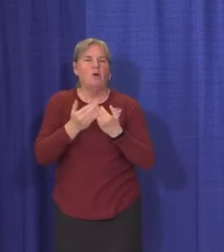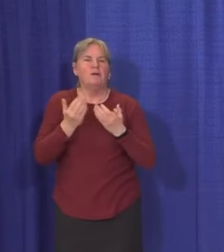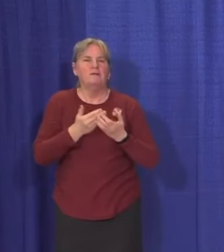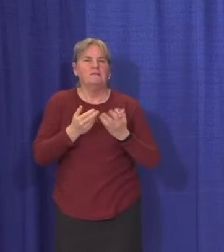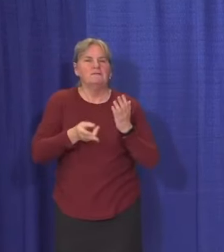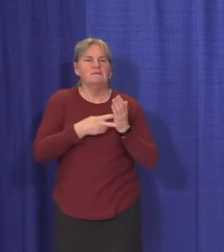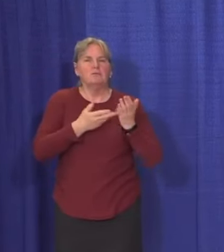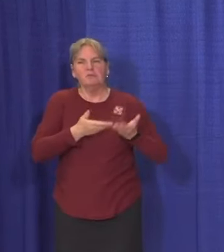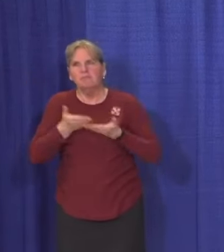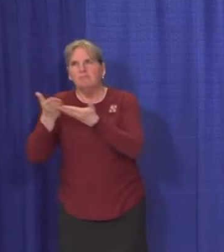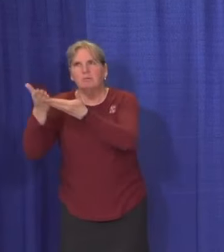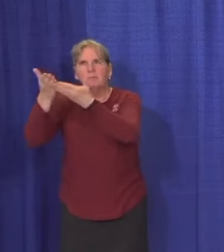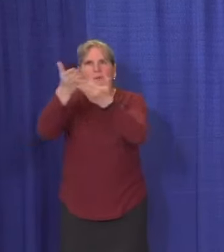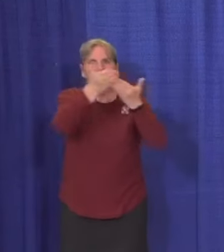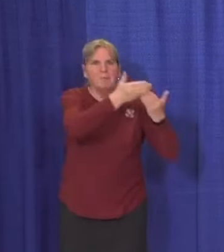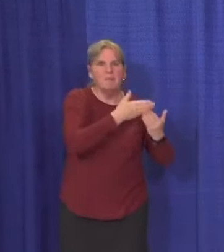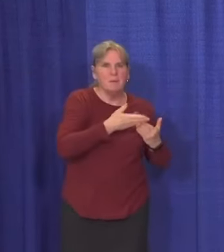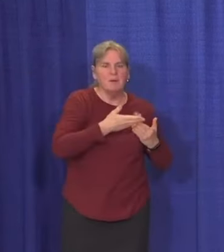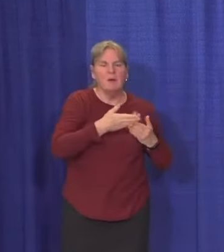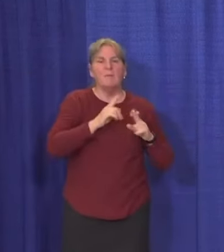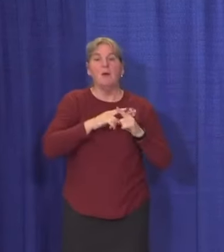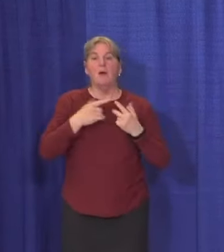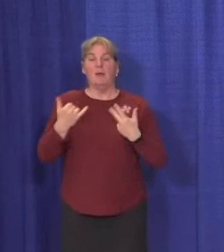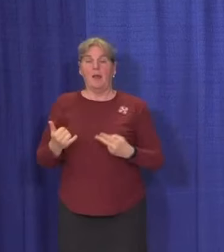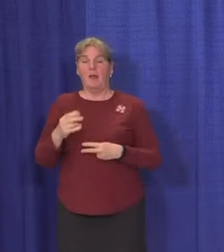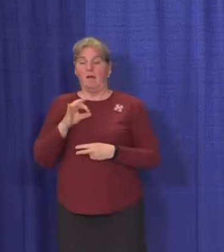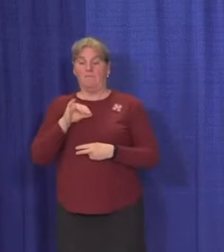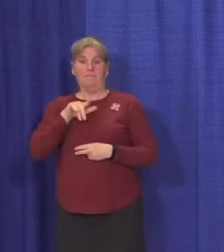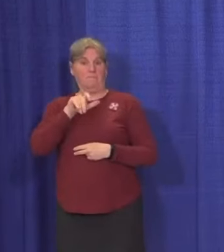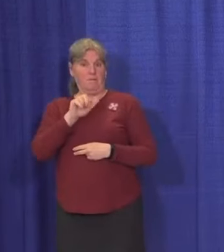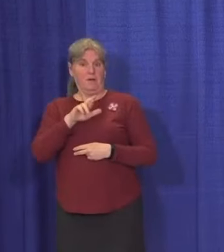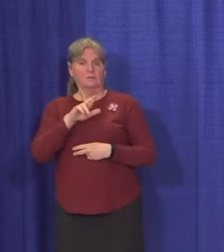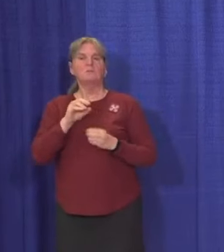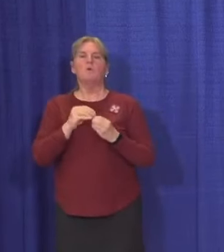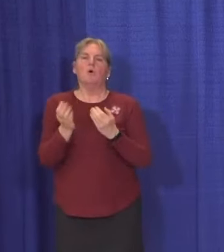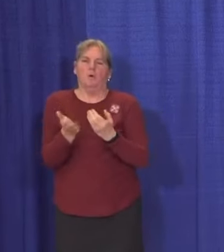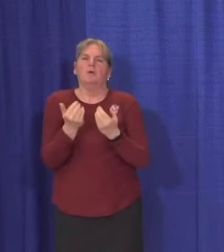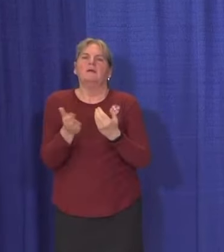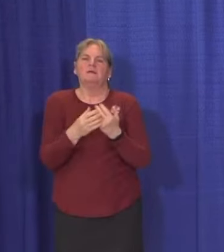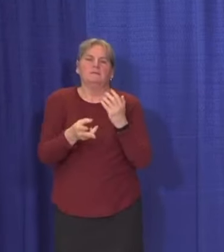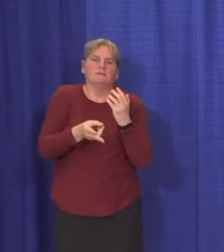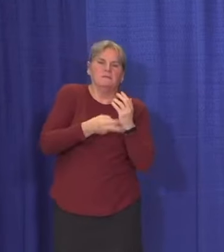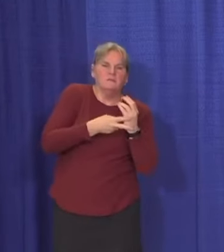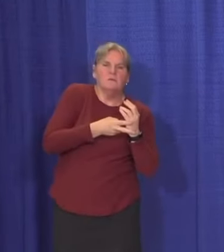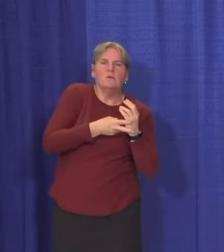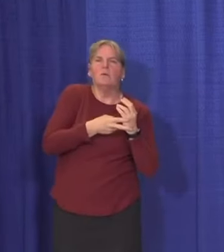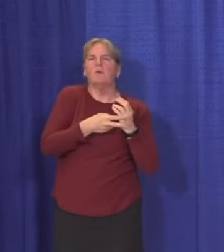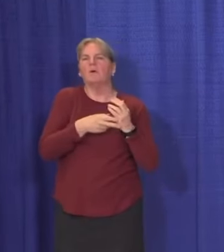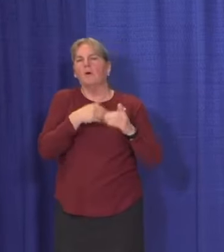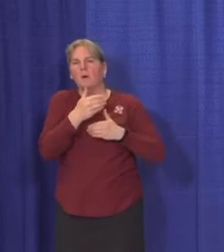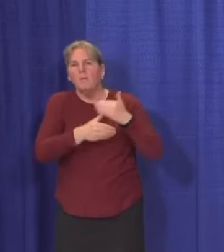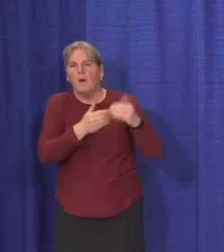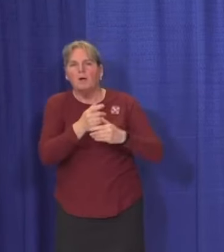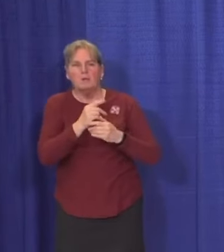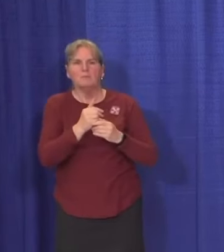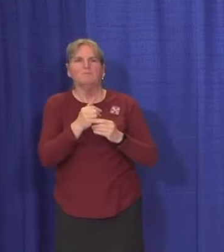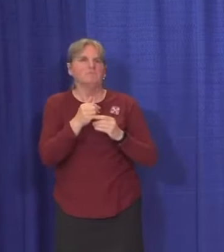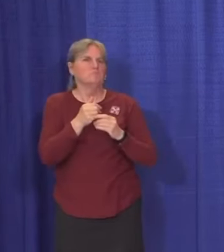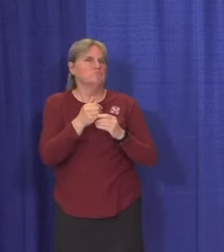vaccinations, Pfizer has become easier to handle with their subsequent regulatory applications and